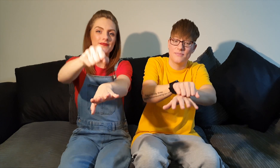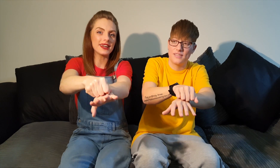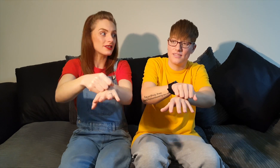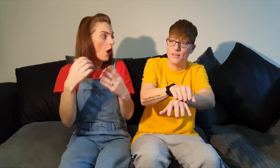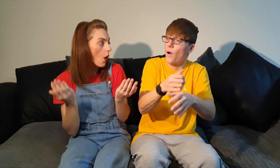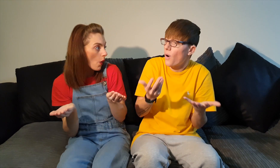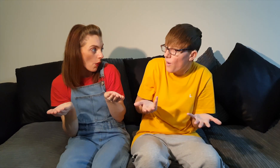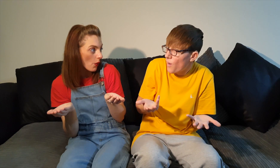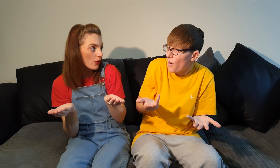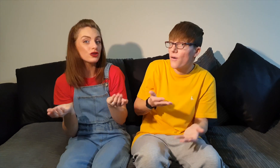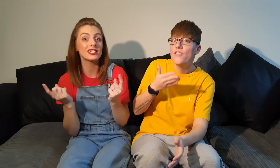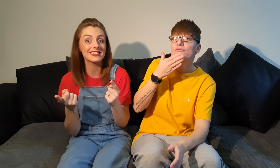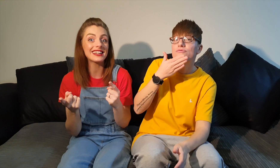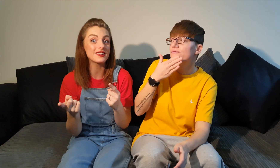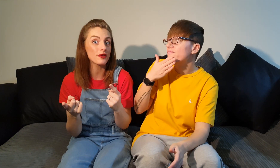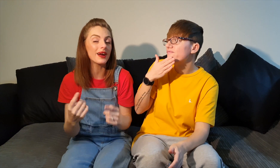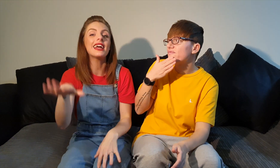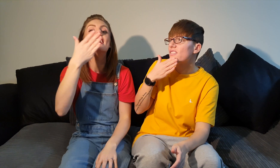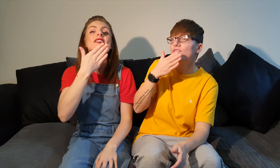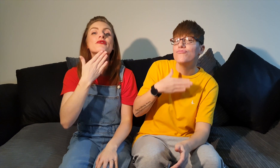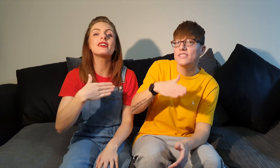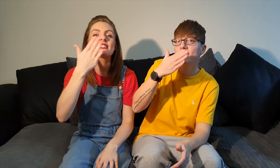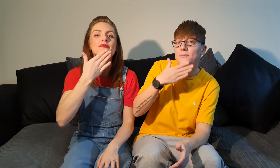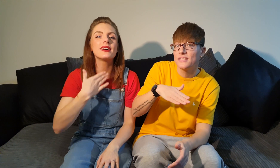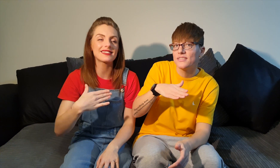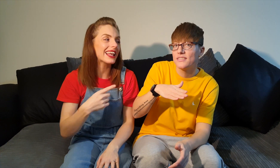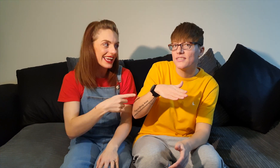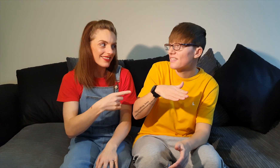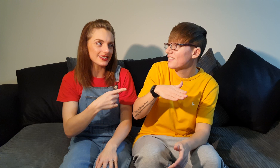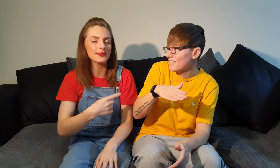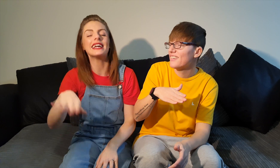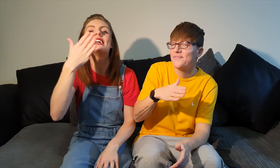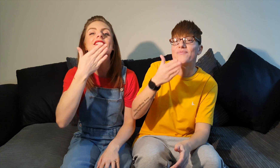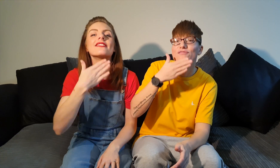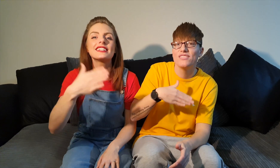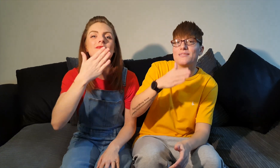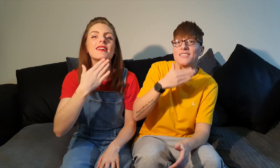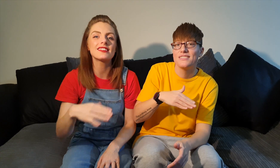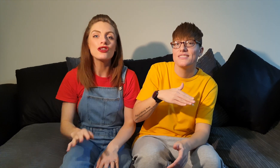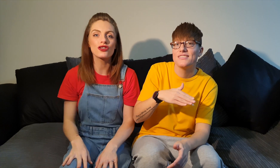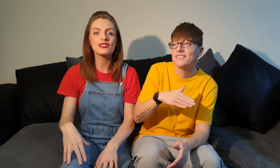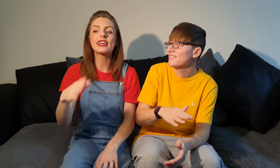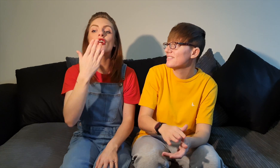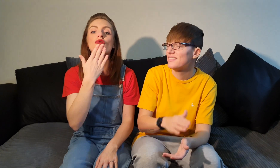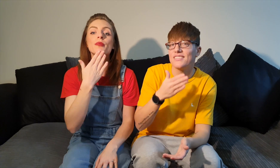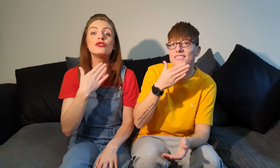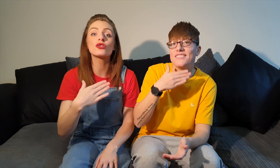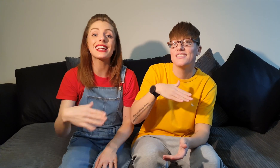Christmas. Or you can sign it a different way. Christmas. I like this way. Christmas. Just like you're rubbing your